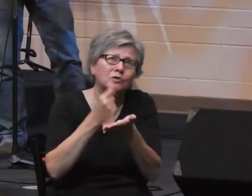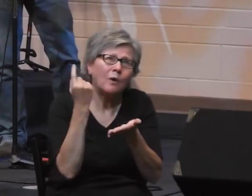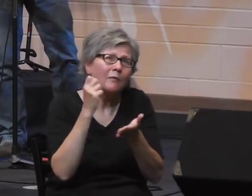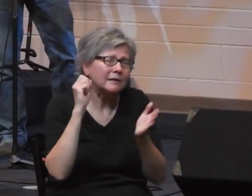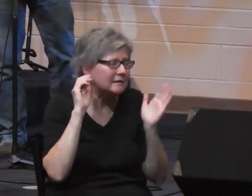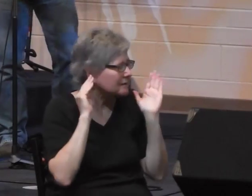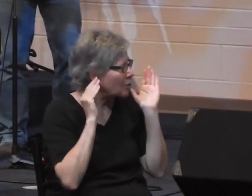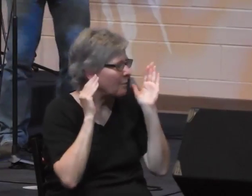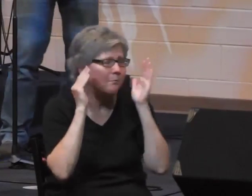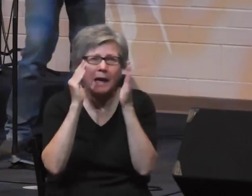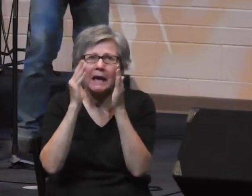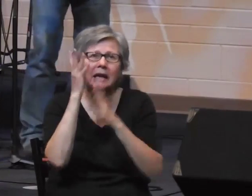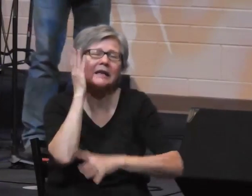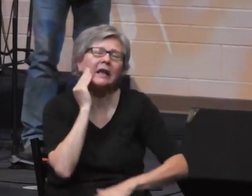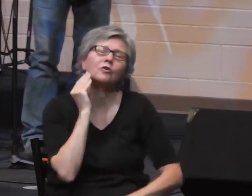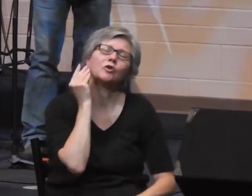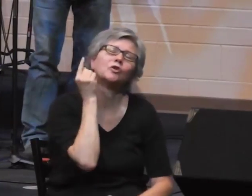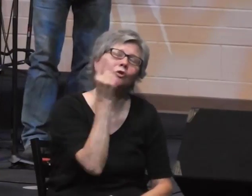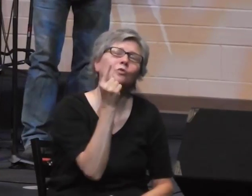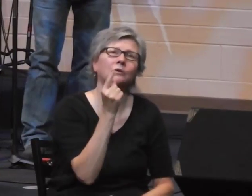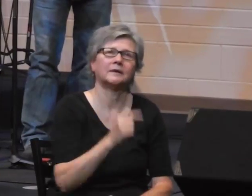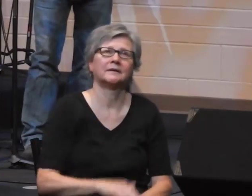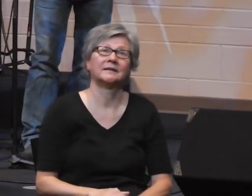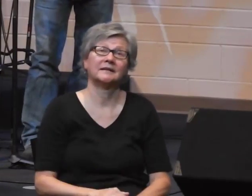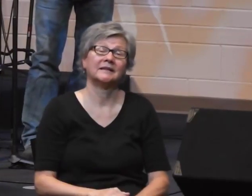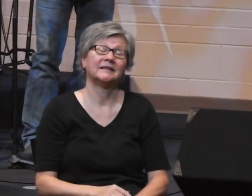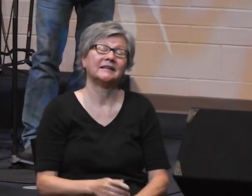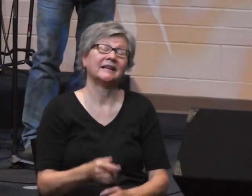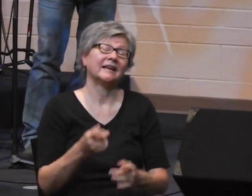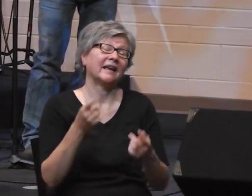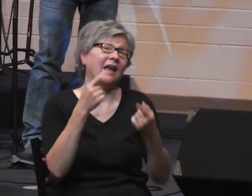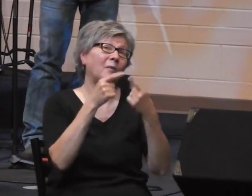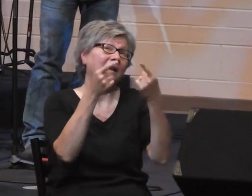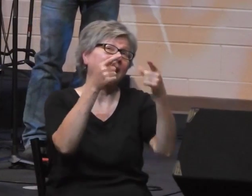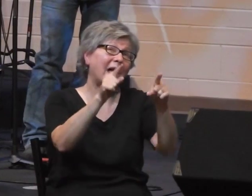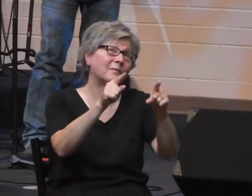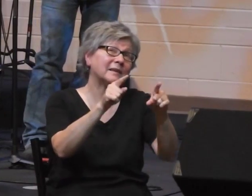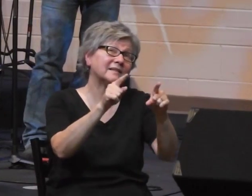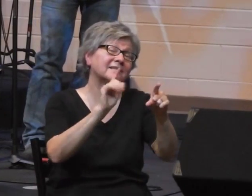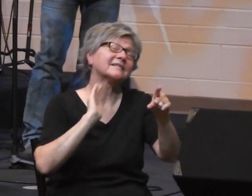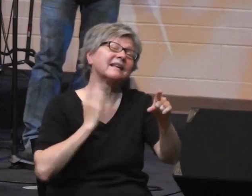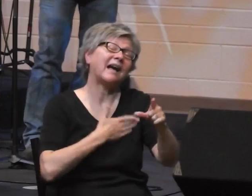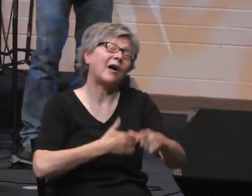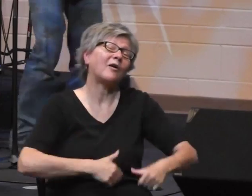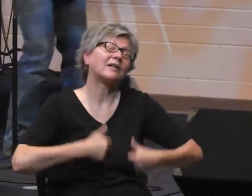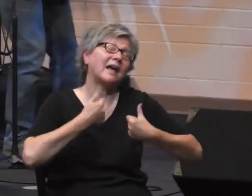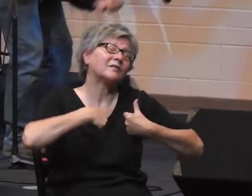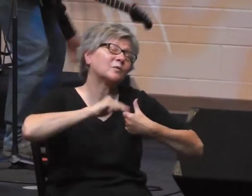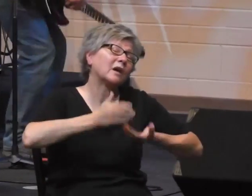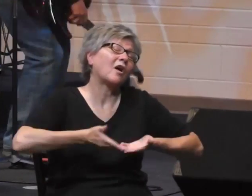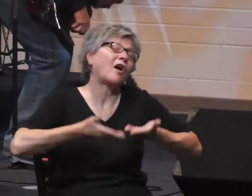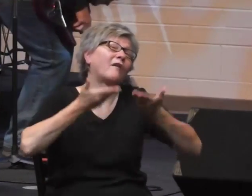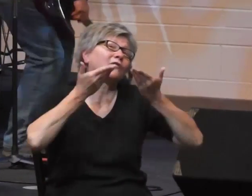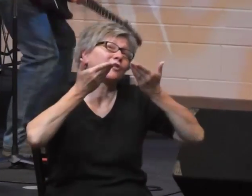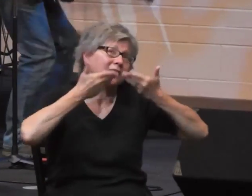you, and when we do, to give our lives as a sacrifice